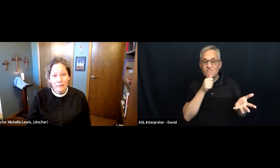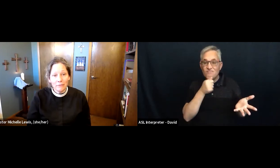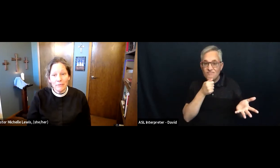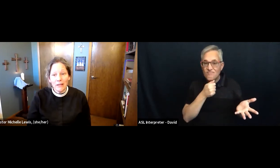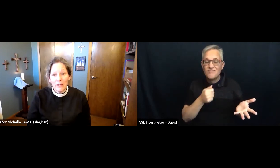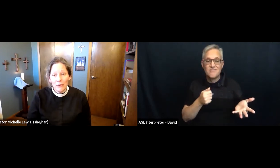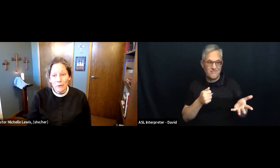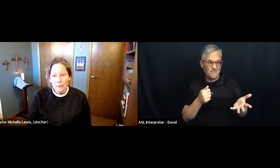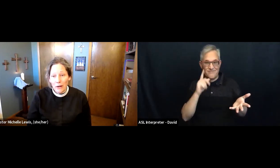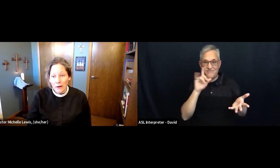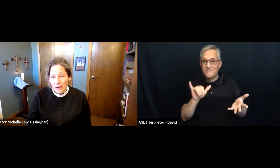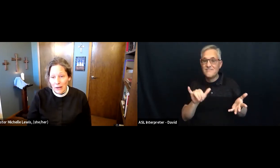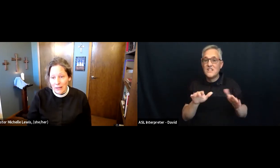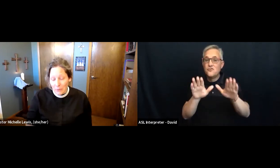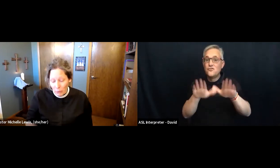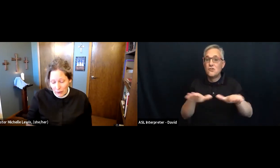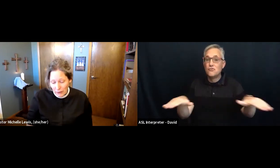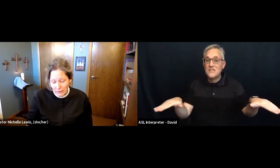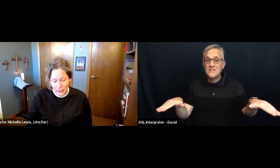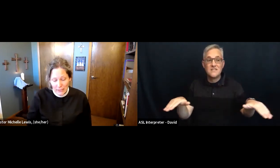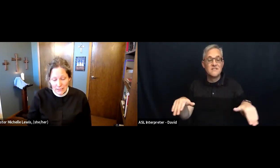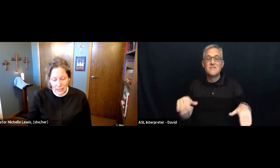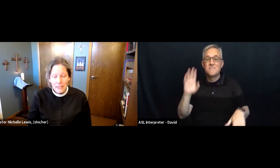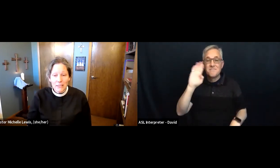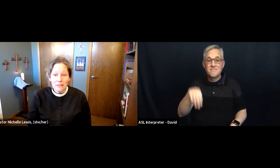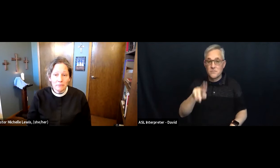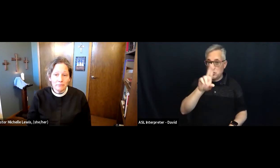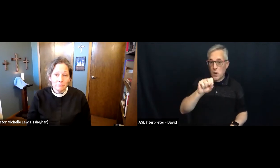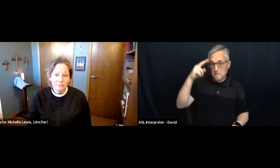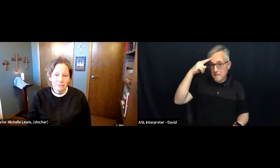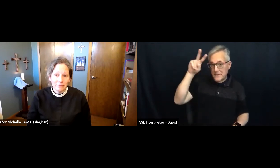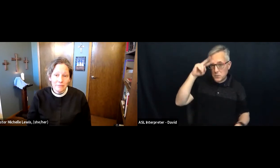children who are at the border of the United States,